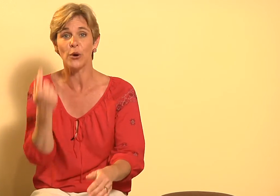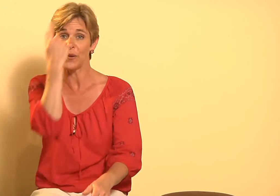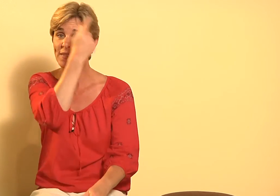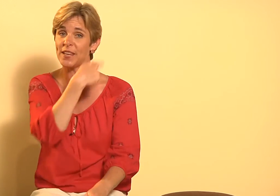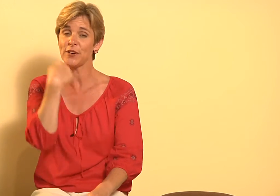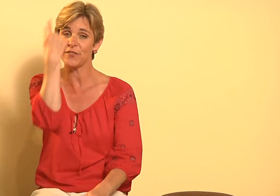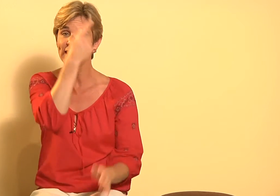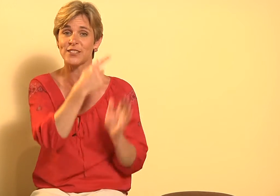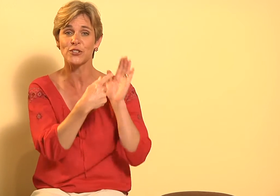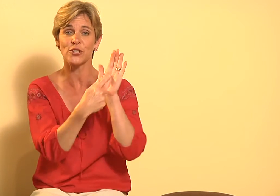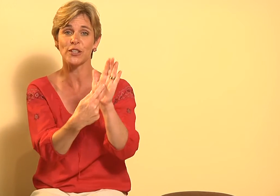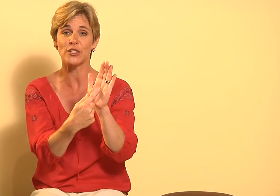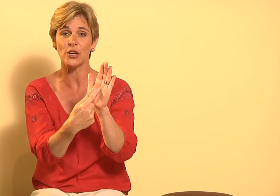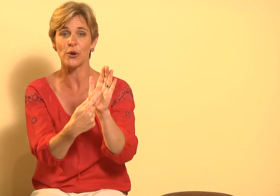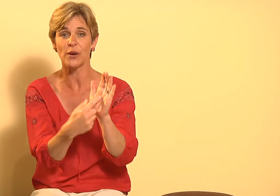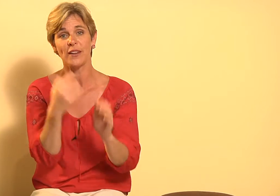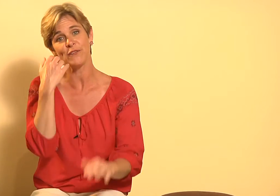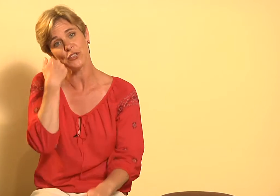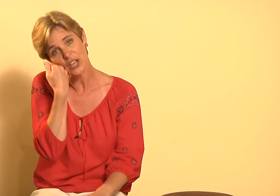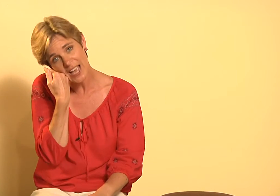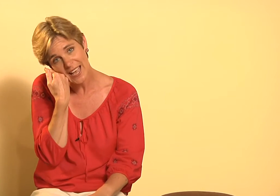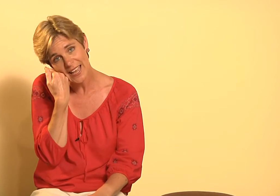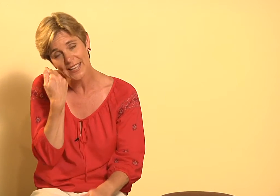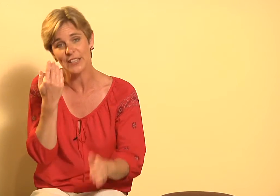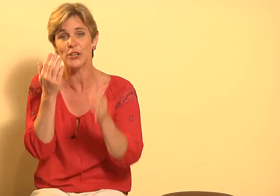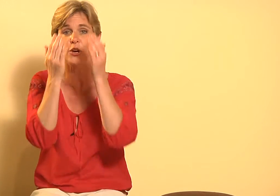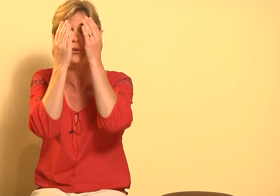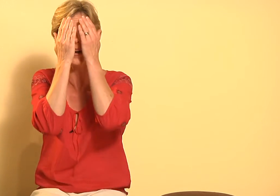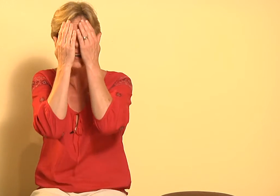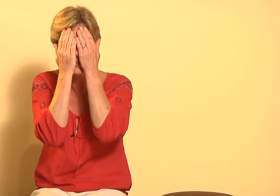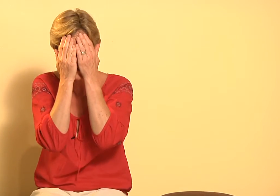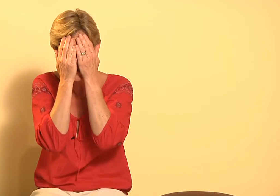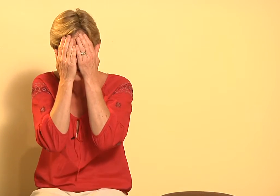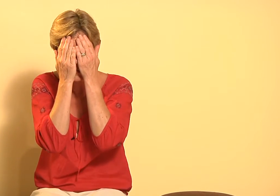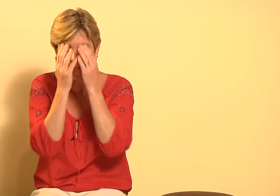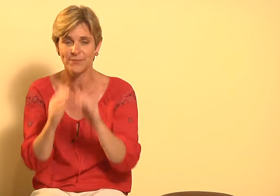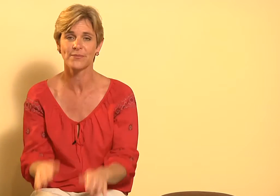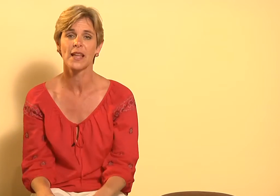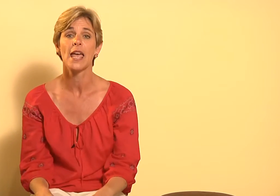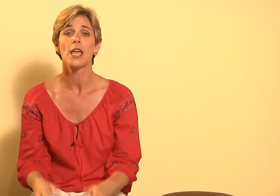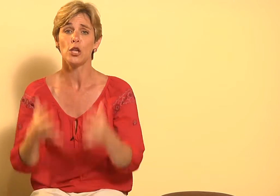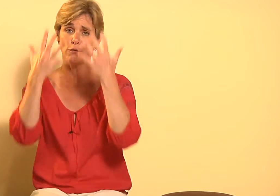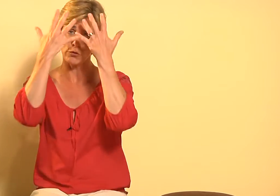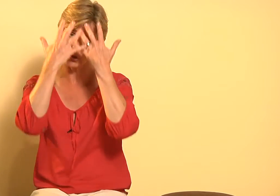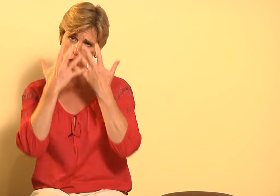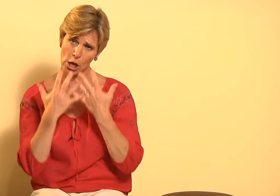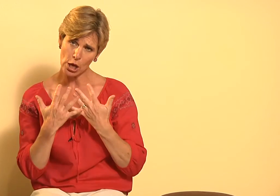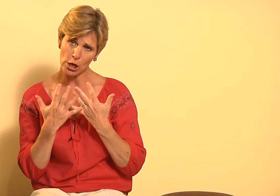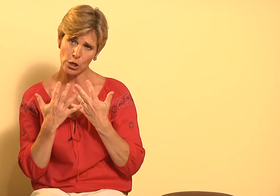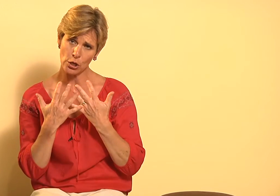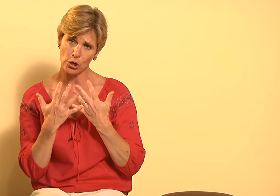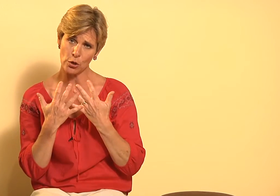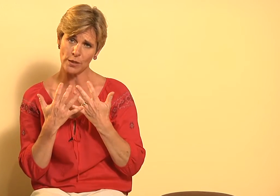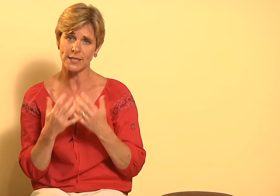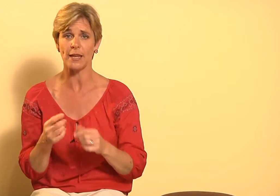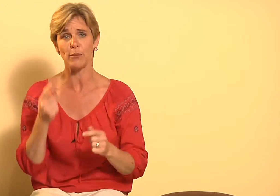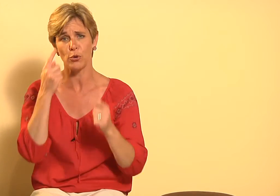it, then your face will surely show it. If you're shy and you know it, hide your face. If you're sad and you know it, say